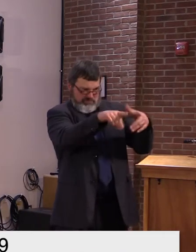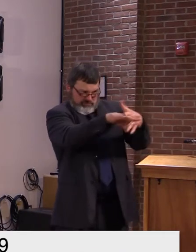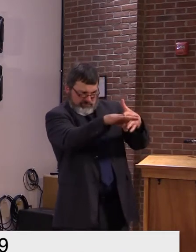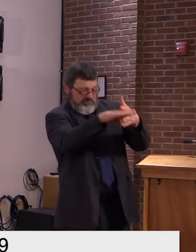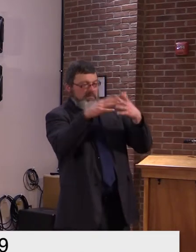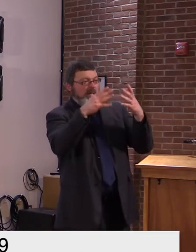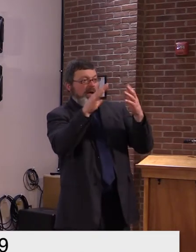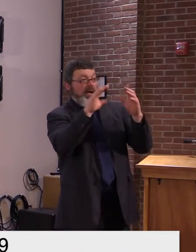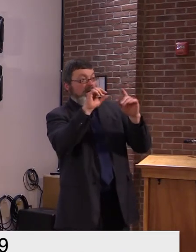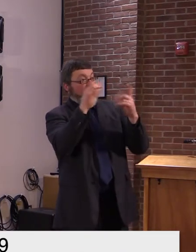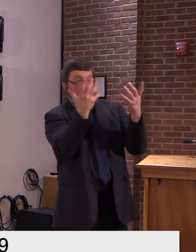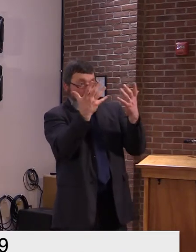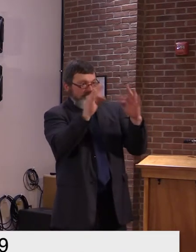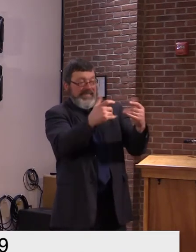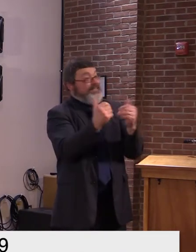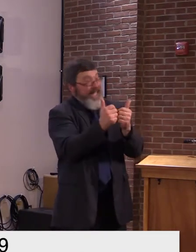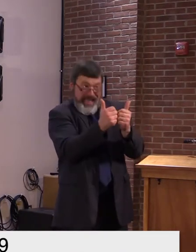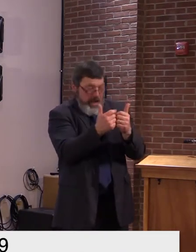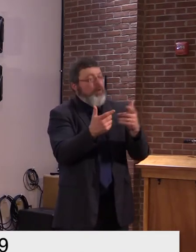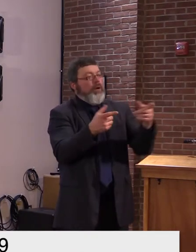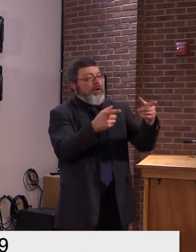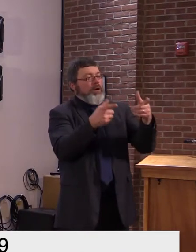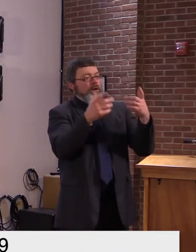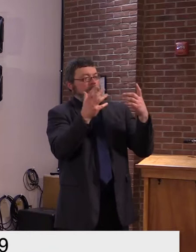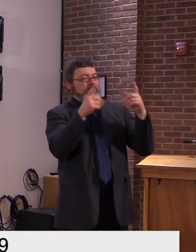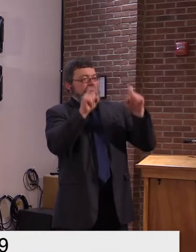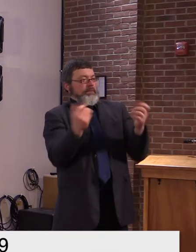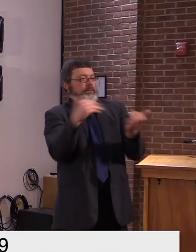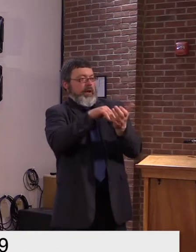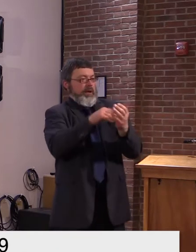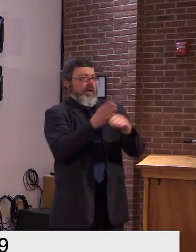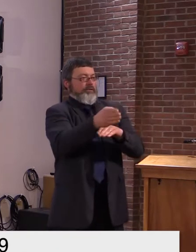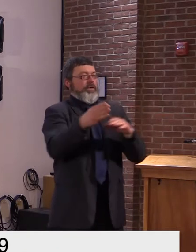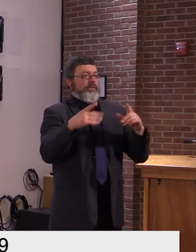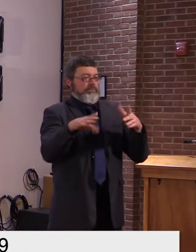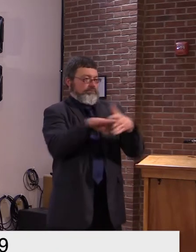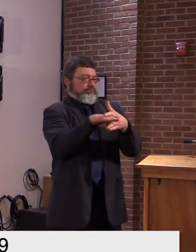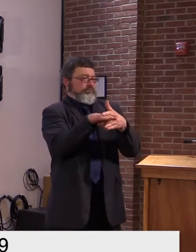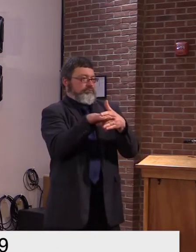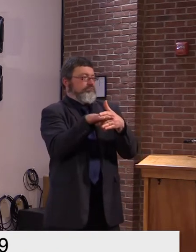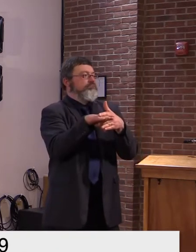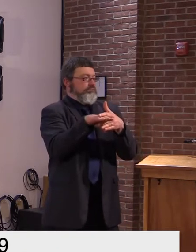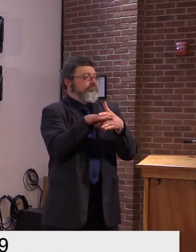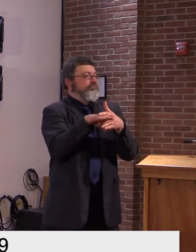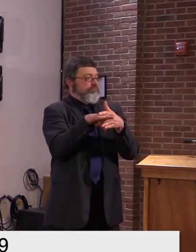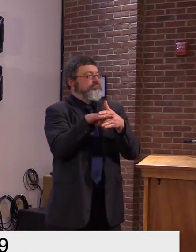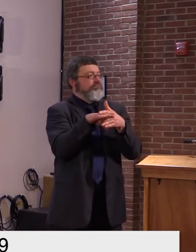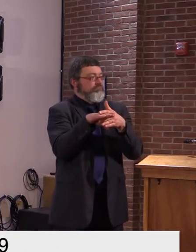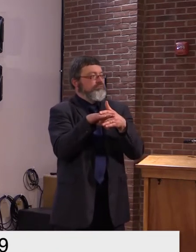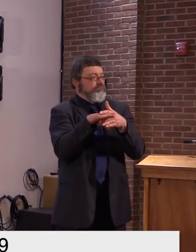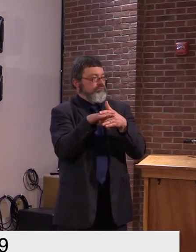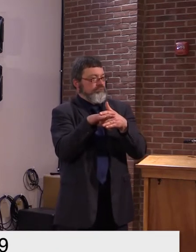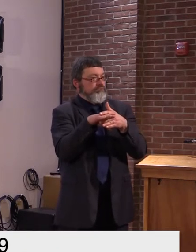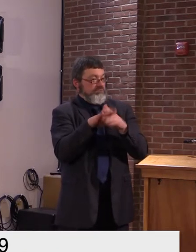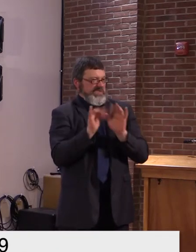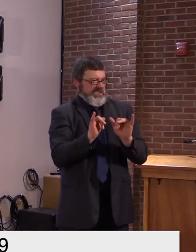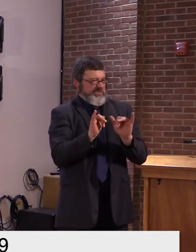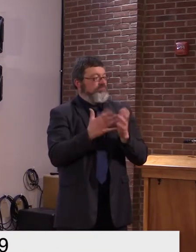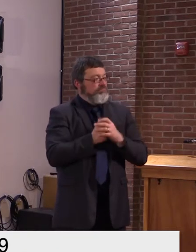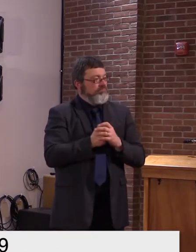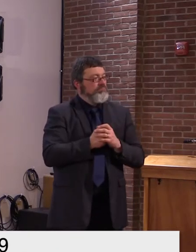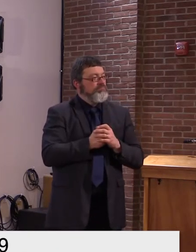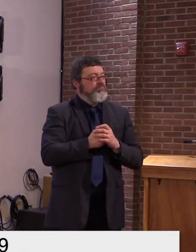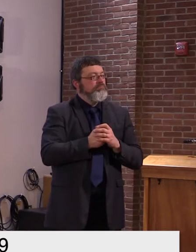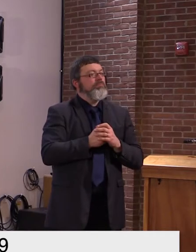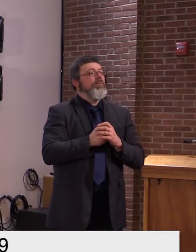preventing COVID-19 has been so important throughout the pandemic, but it has been especially critical in the past month or so when